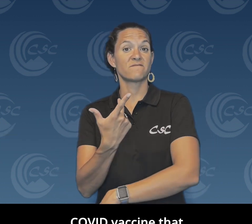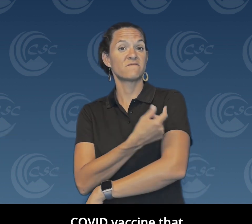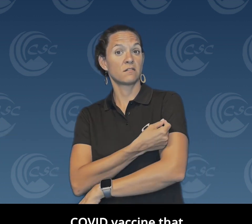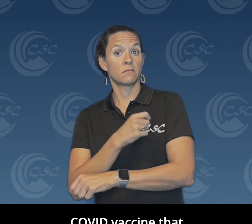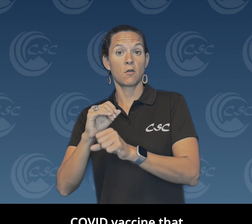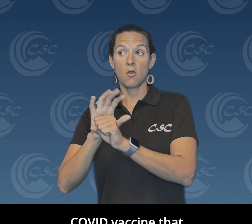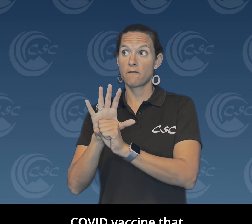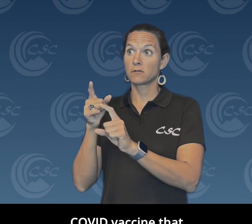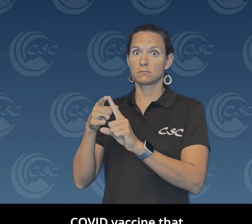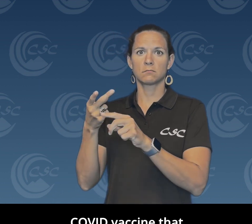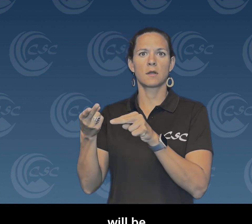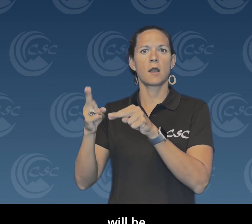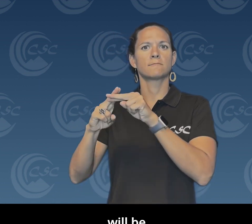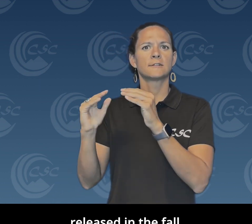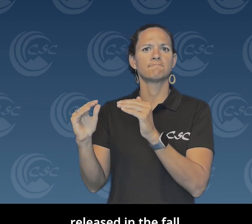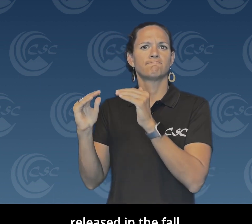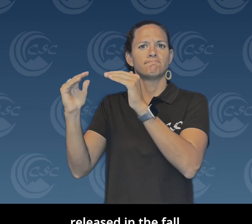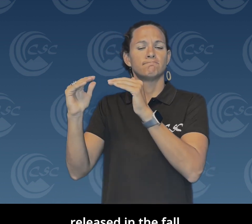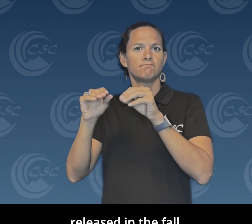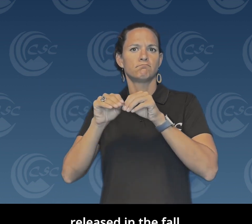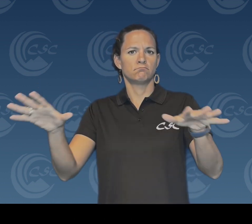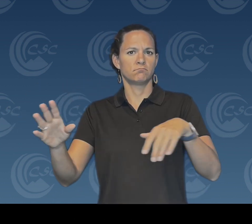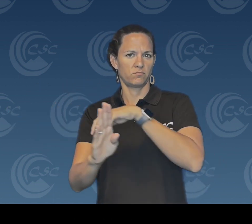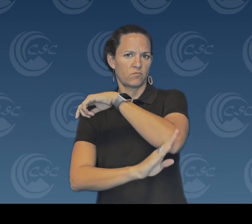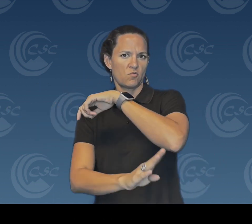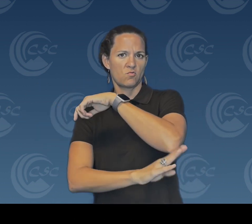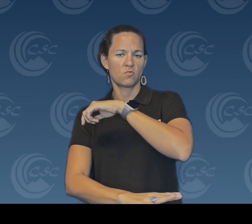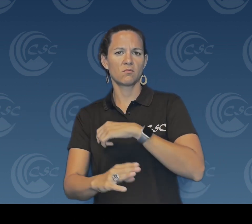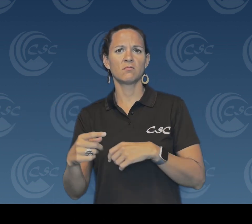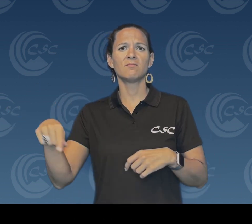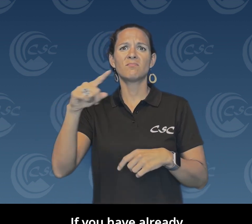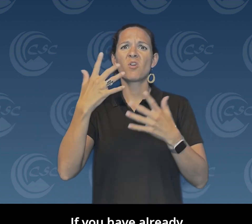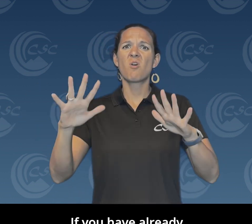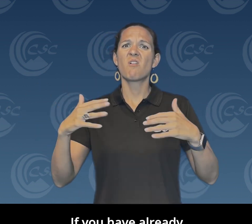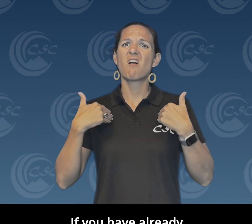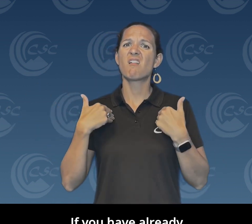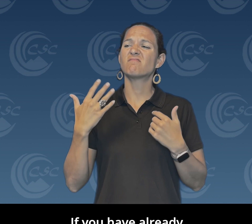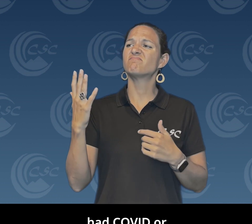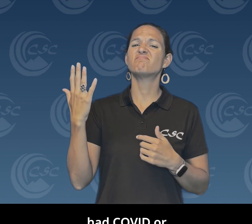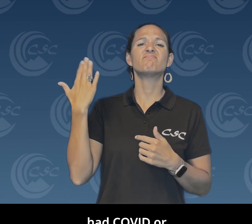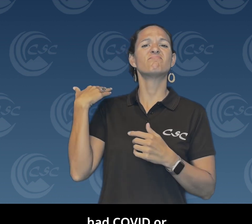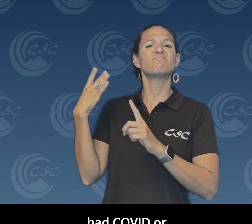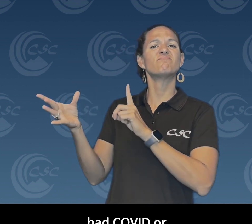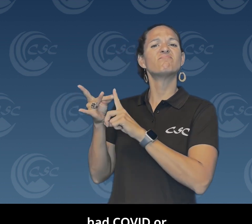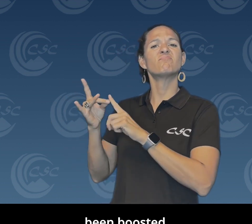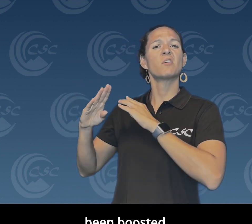COVID vaccine that will be released in the fall. If you have already had COVID or been